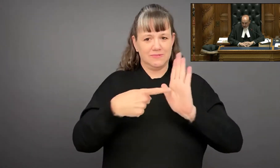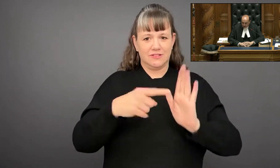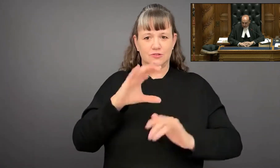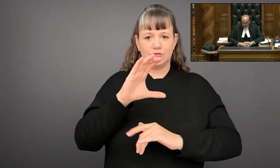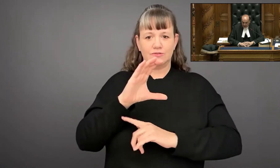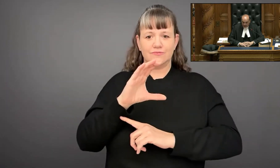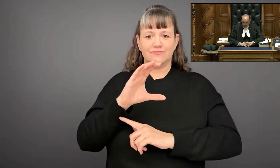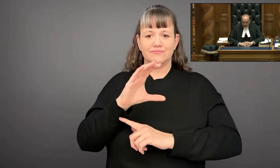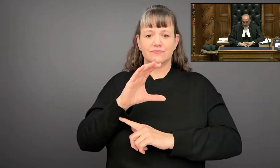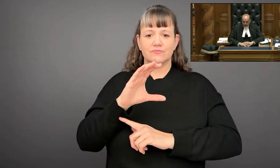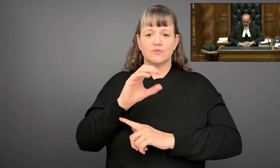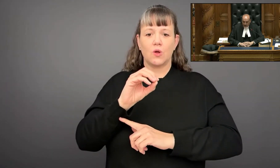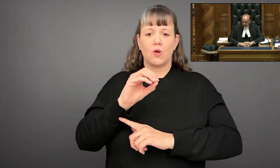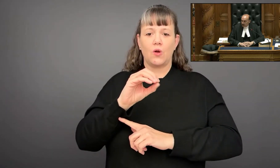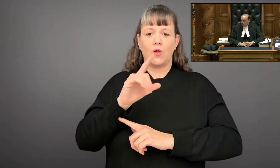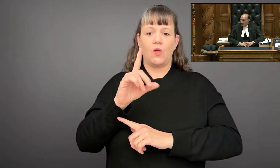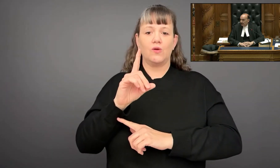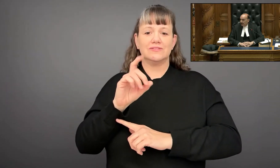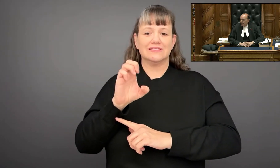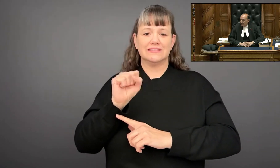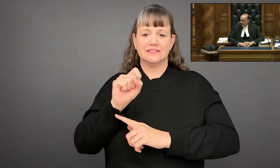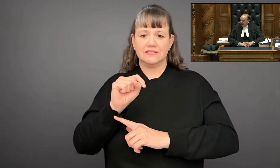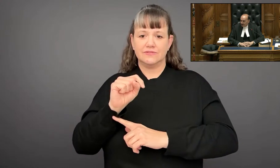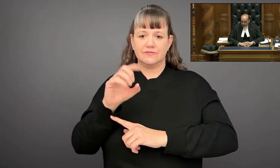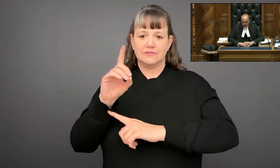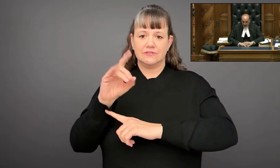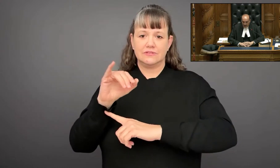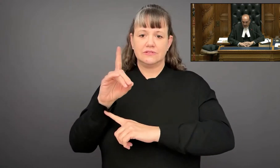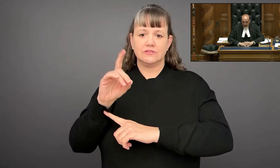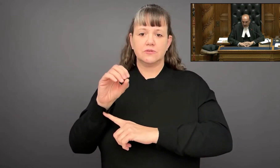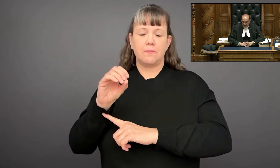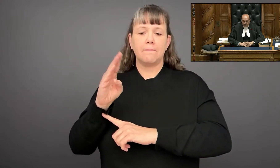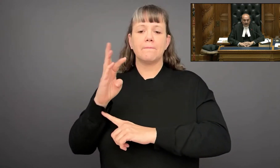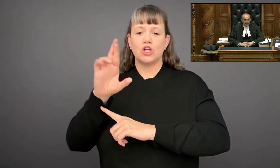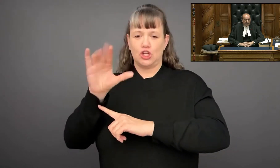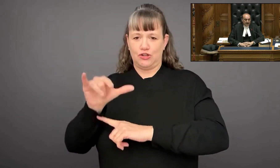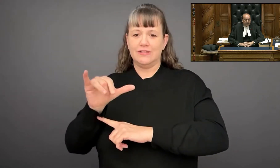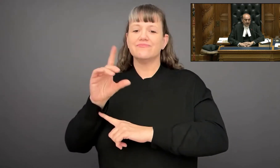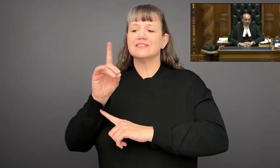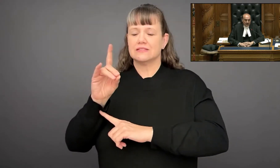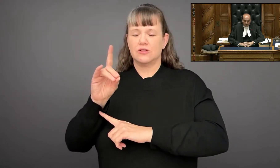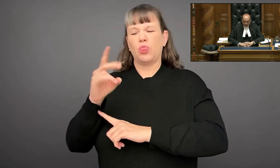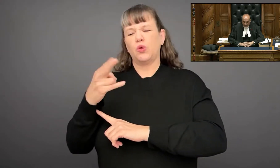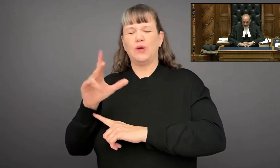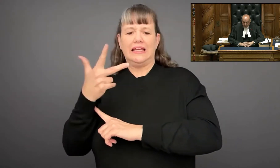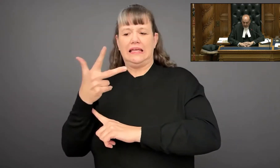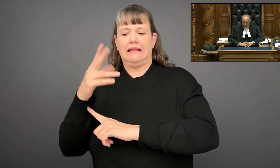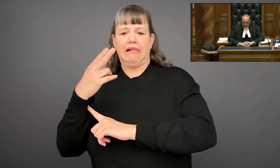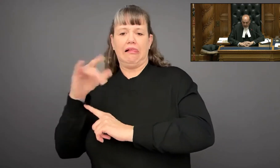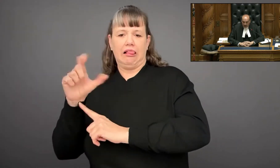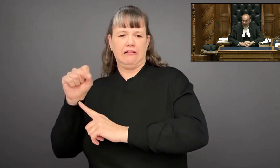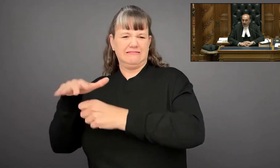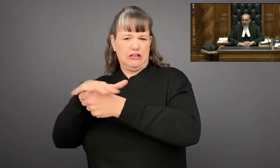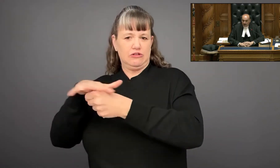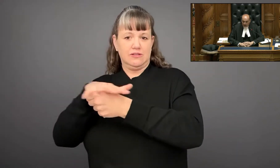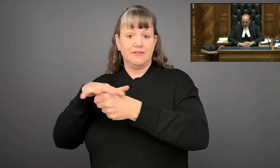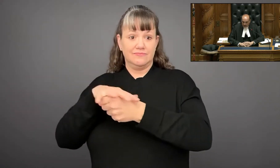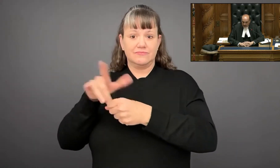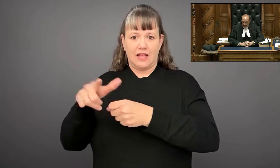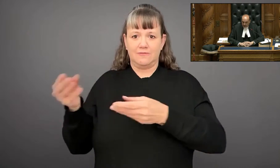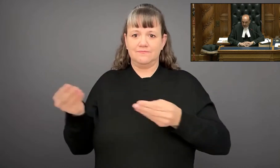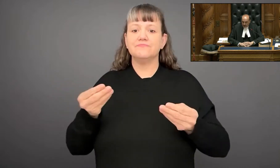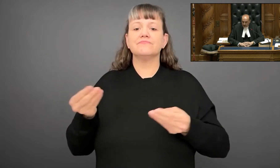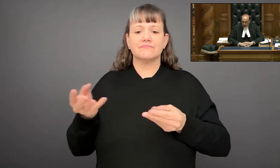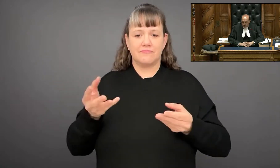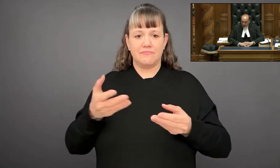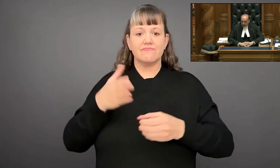Three Hills, then elected Speaker in 2019 and re-elected in 2023. Our new